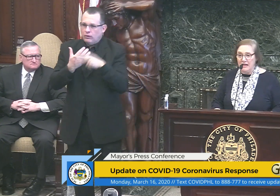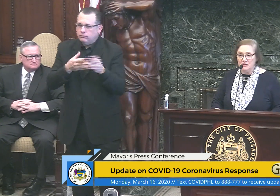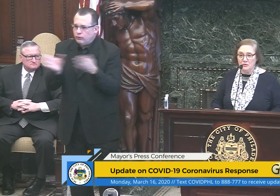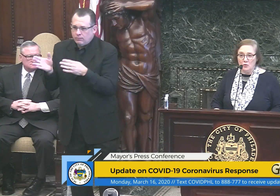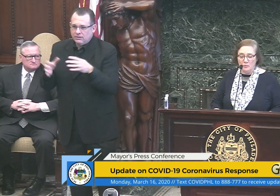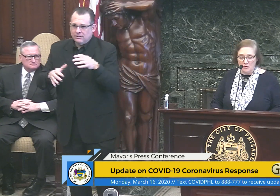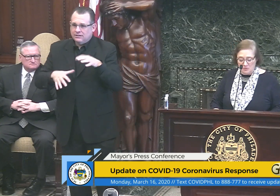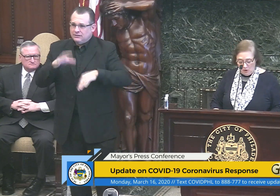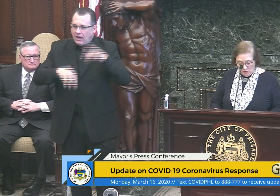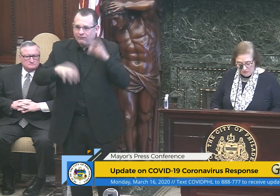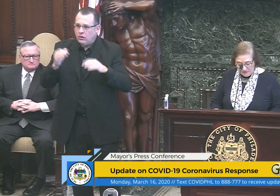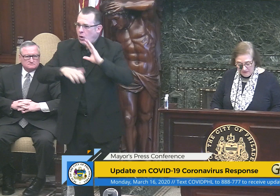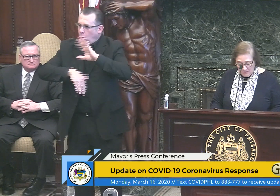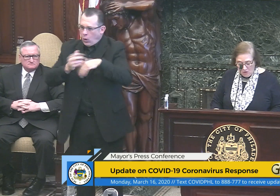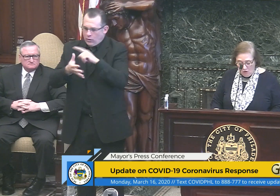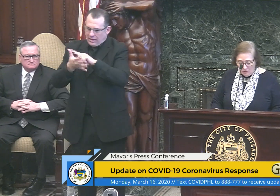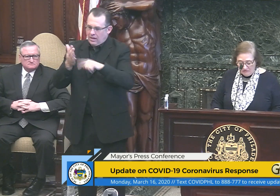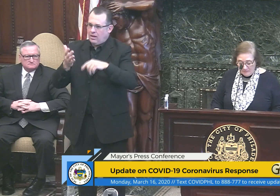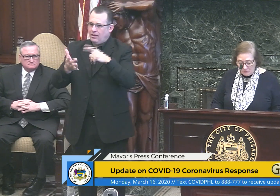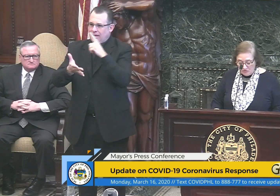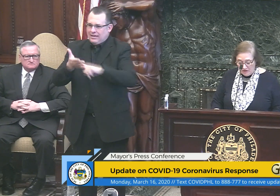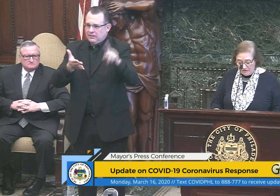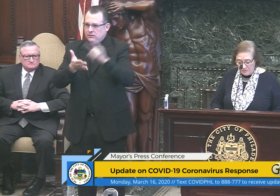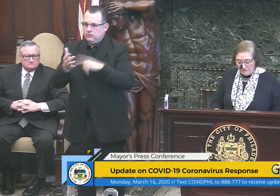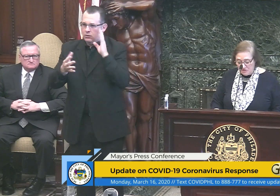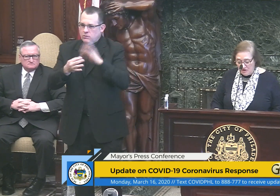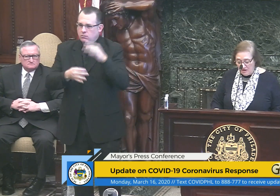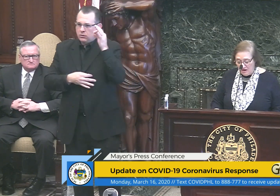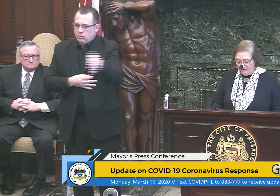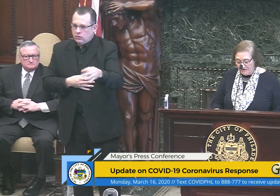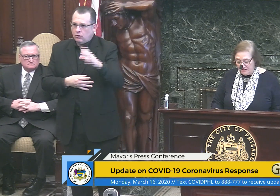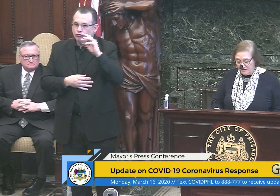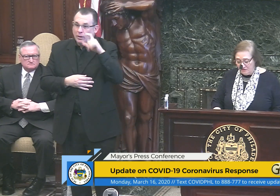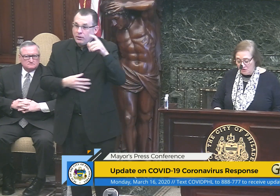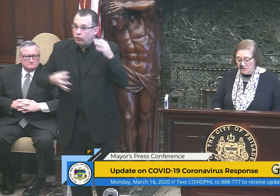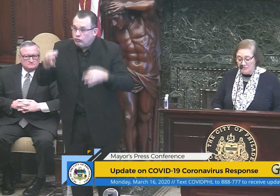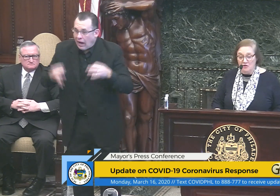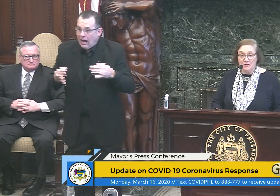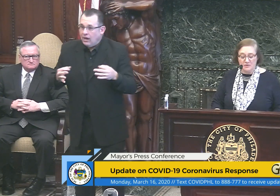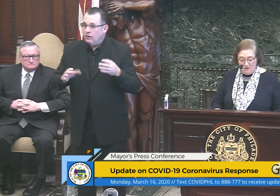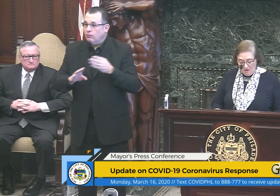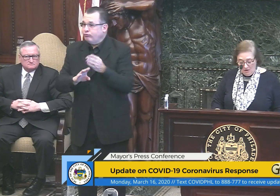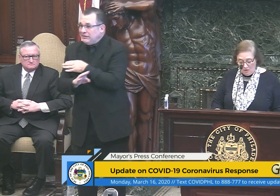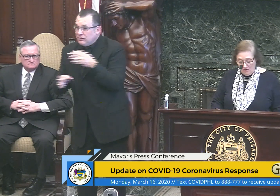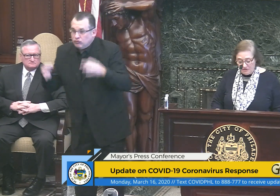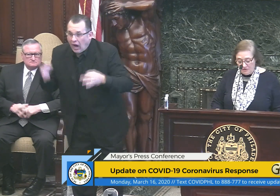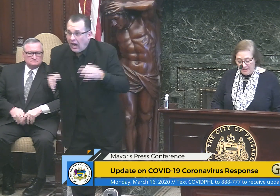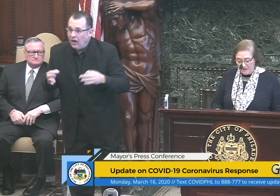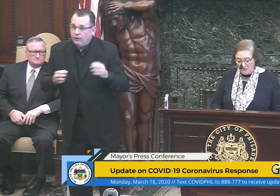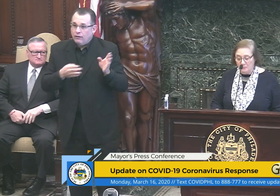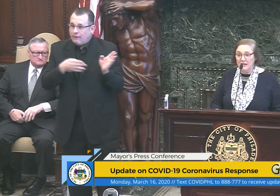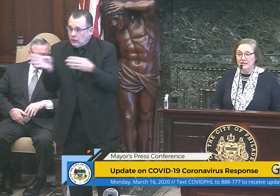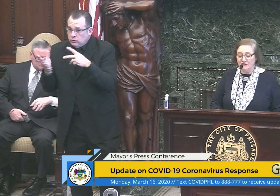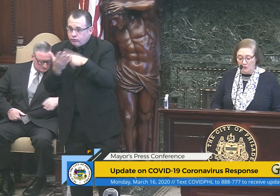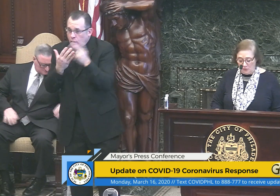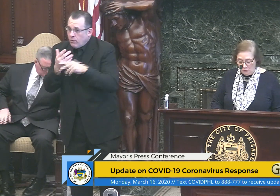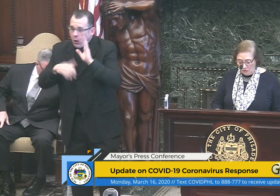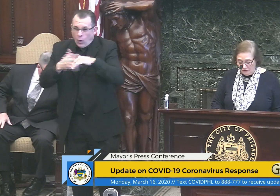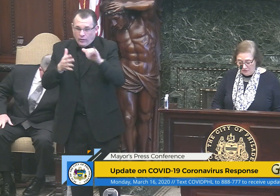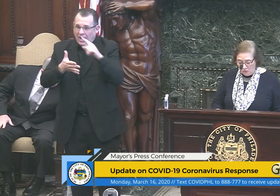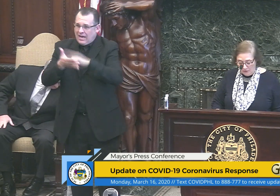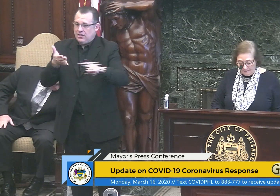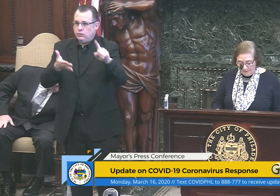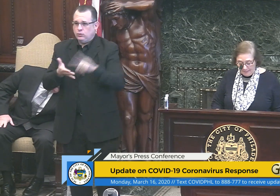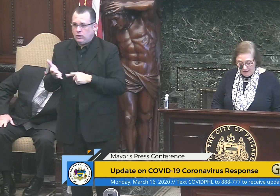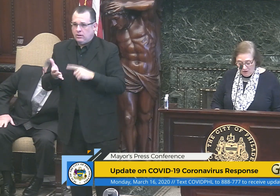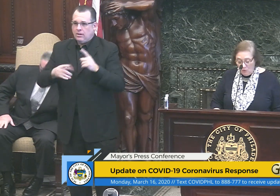are canceled or postponed. All criminal trials, pretrial conferences, diversion programs are also canceled pending further order